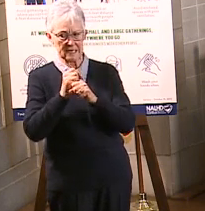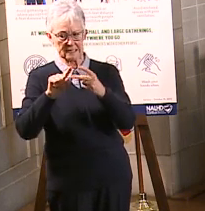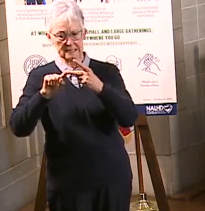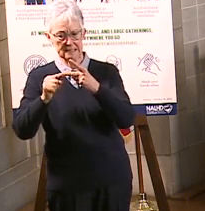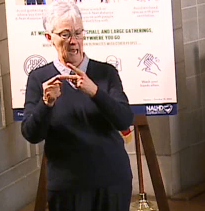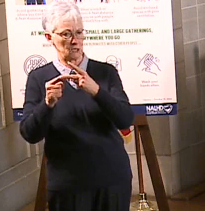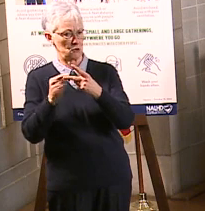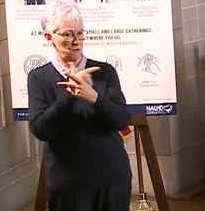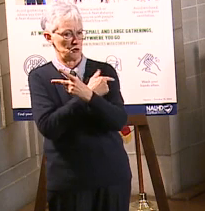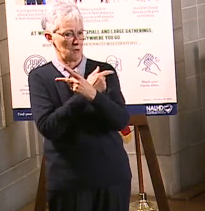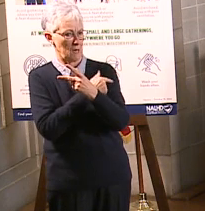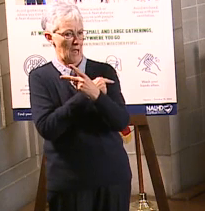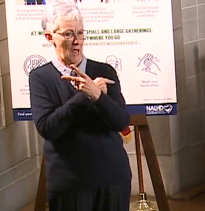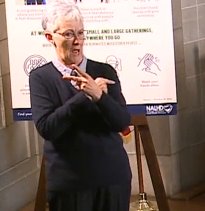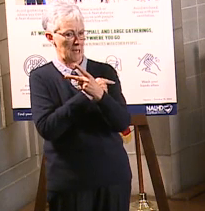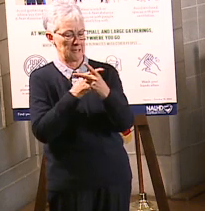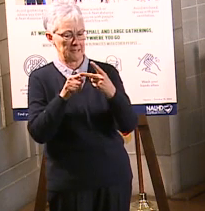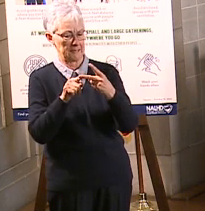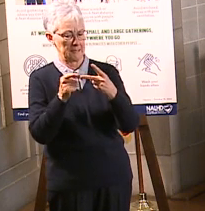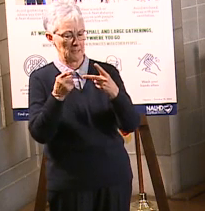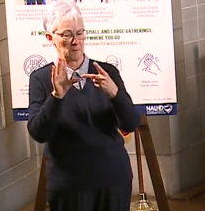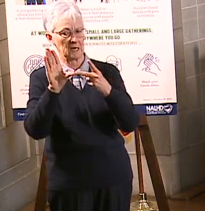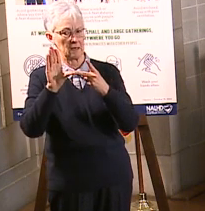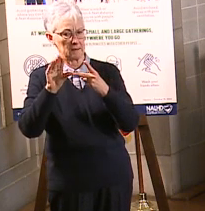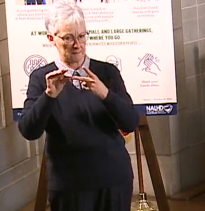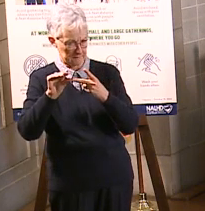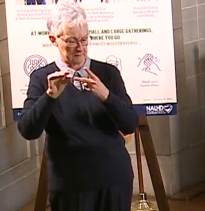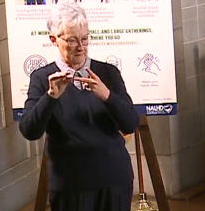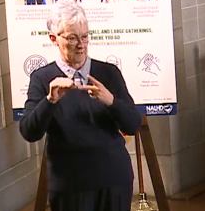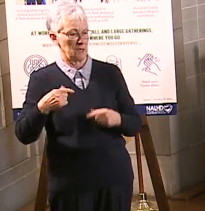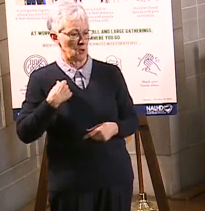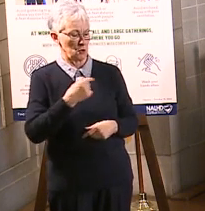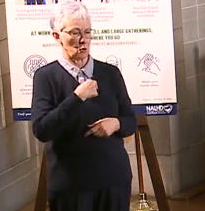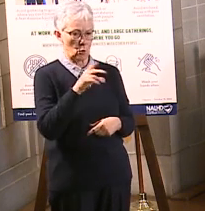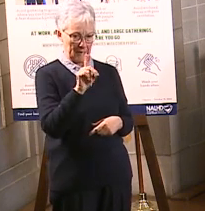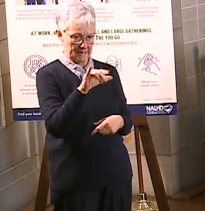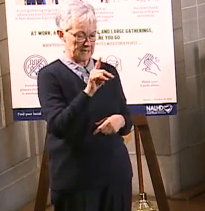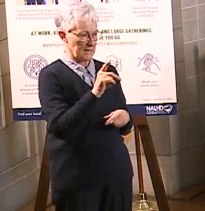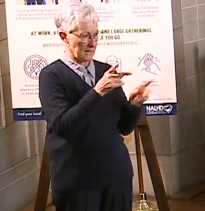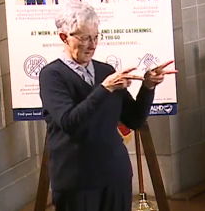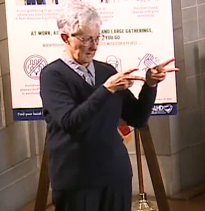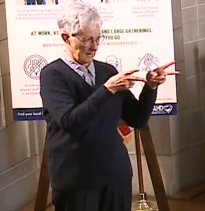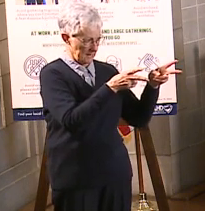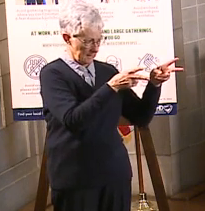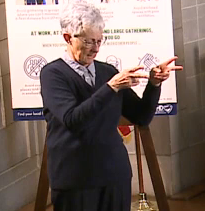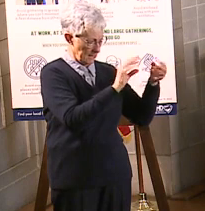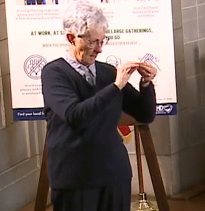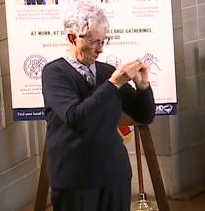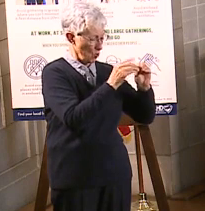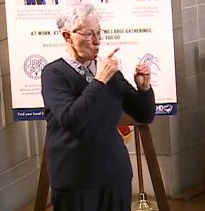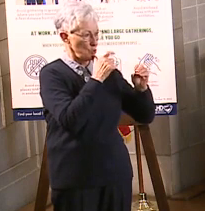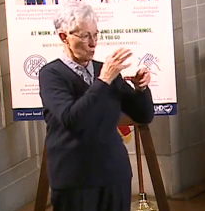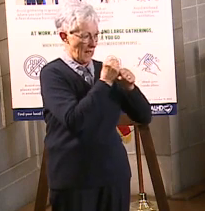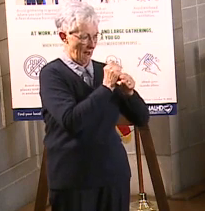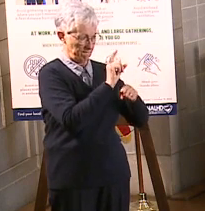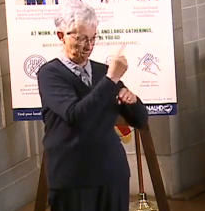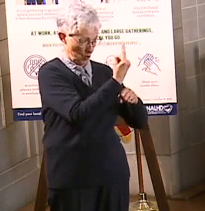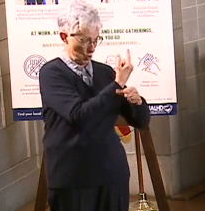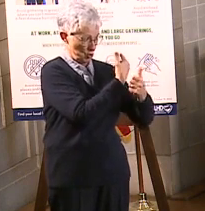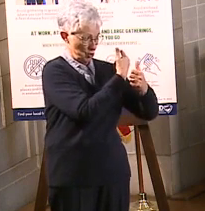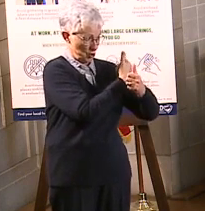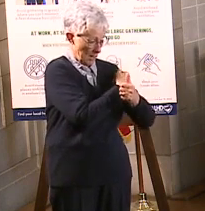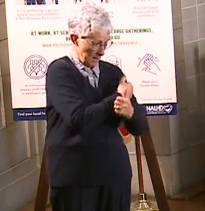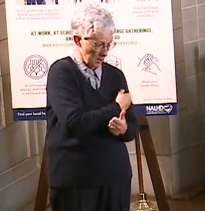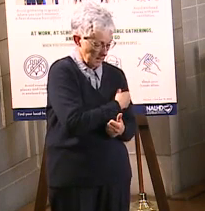for second doses. And the numbers show we pulled numbers on how many people have not returned within their proper